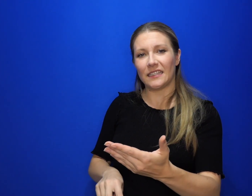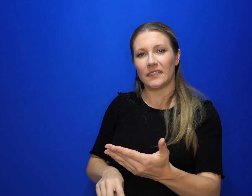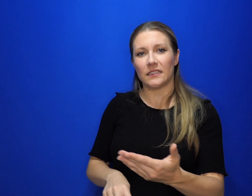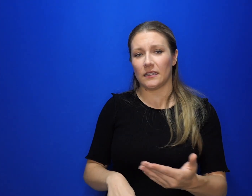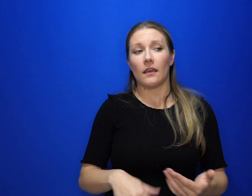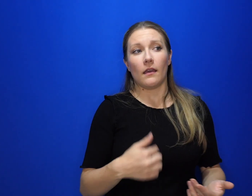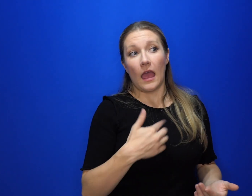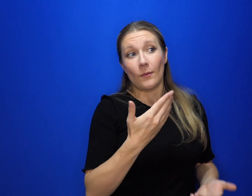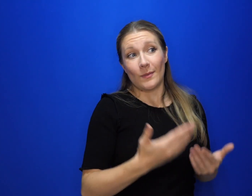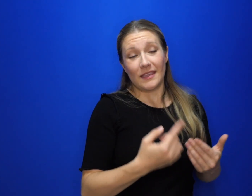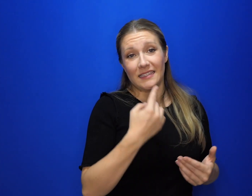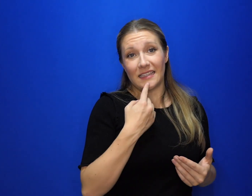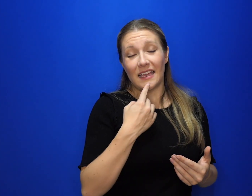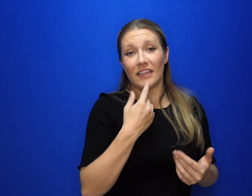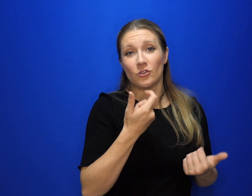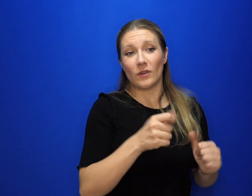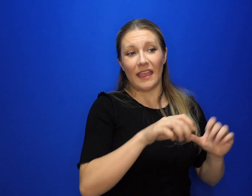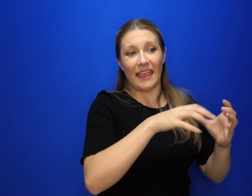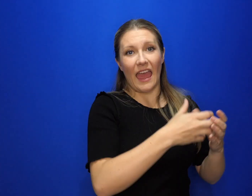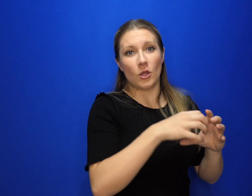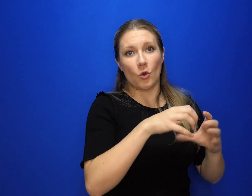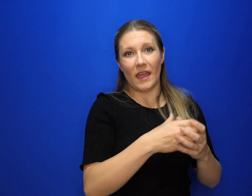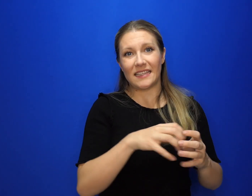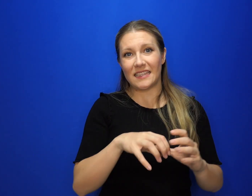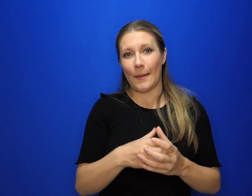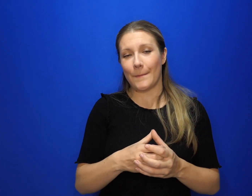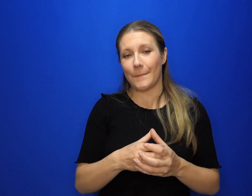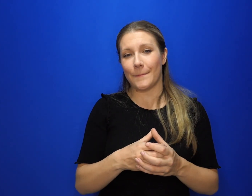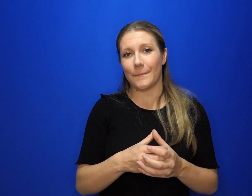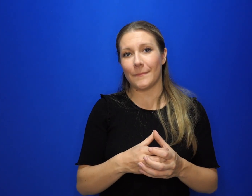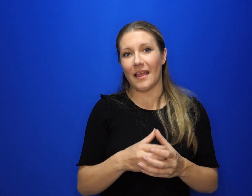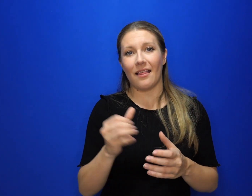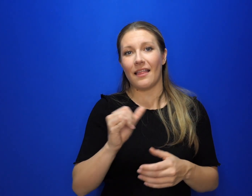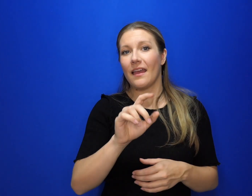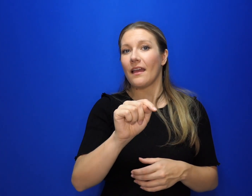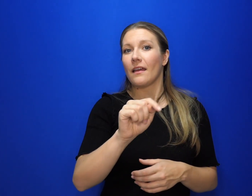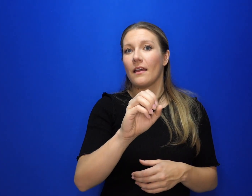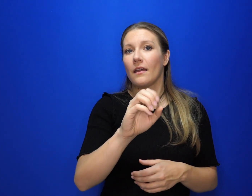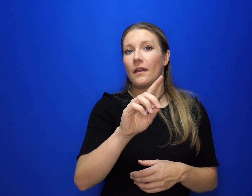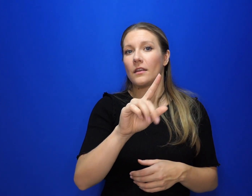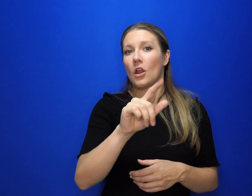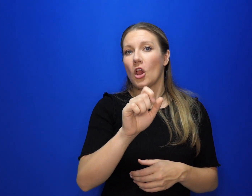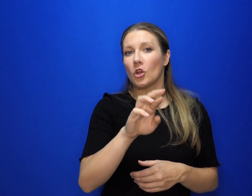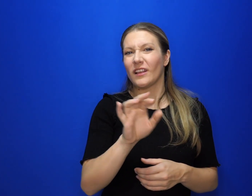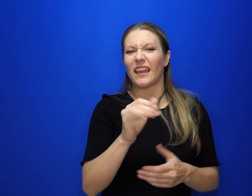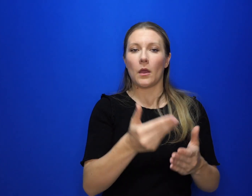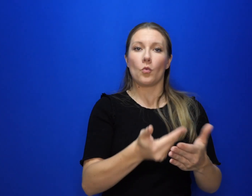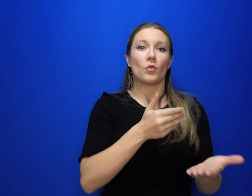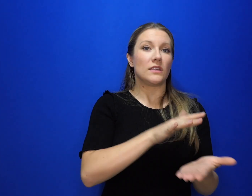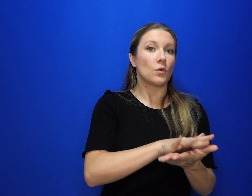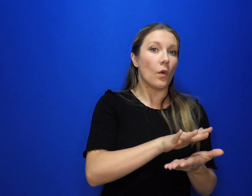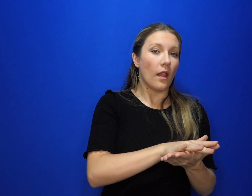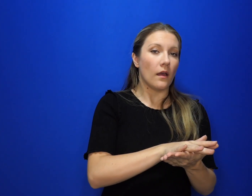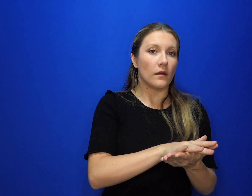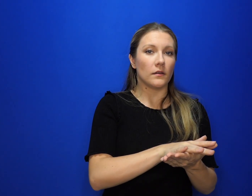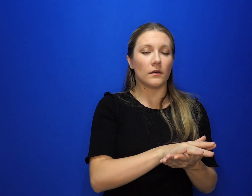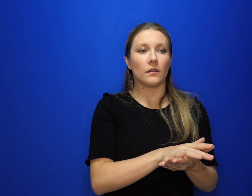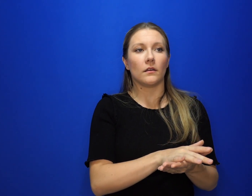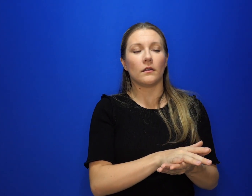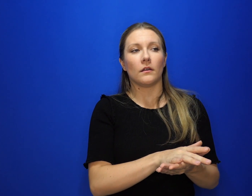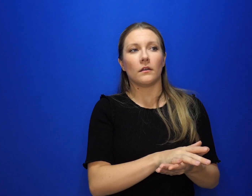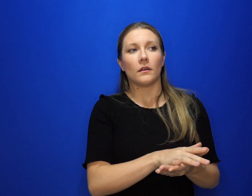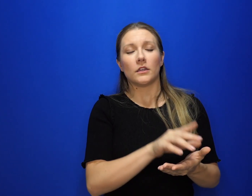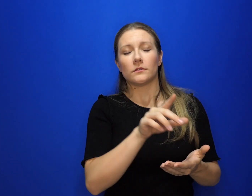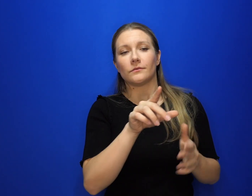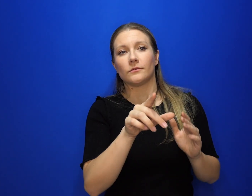Because I would even say maybe categorize them like toddler age, like almost preschool, you know, grade